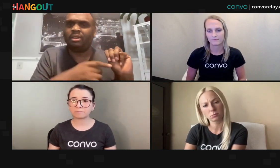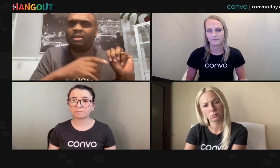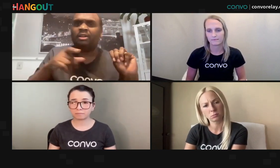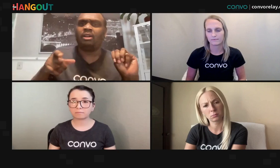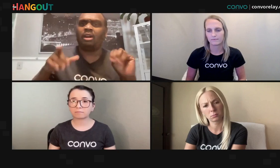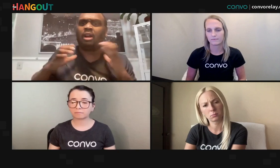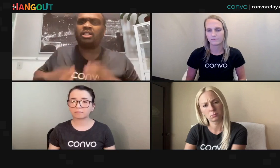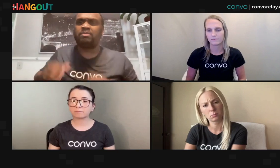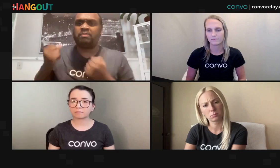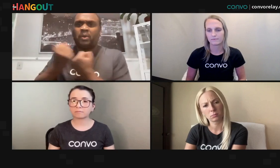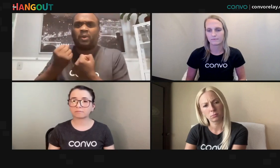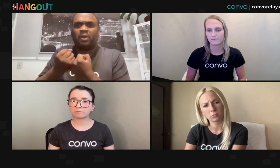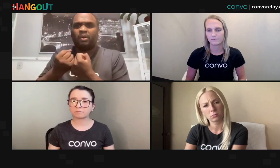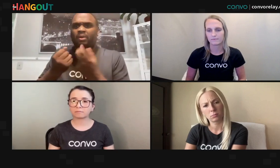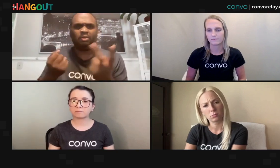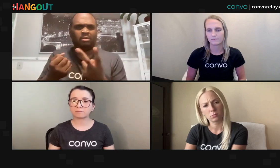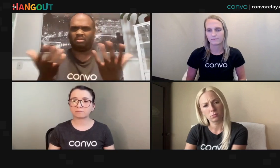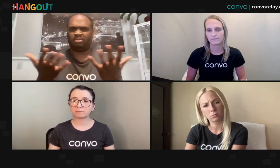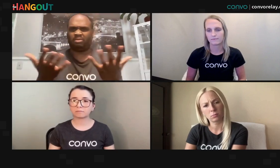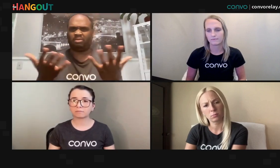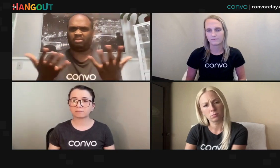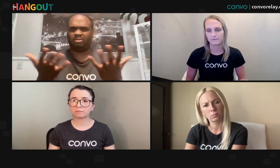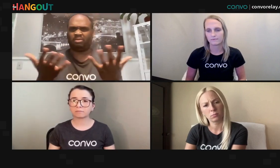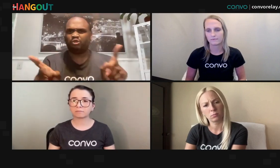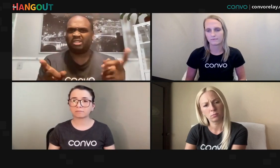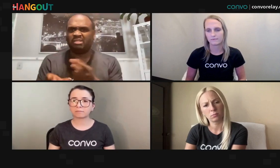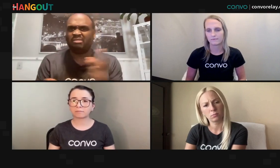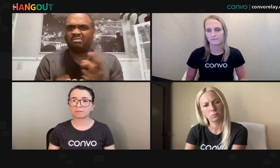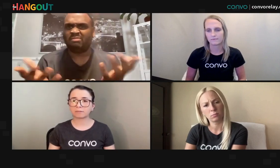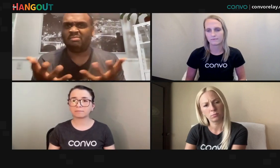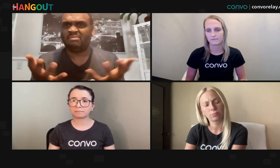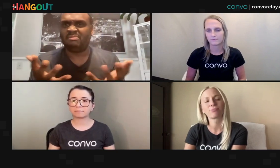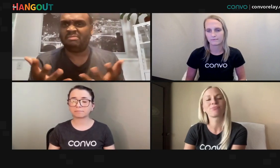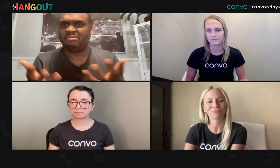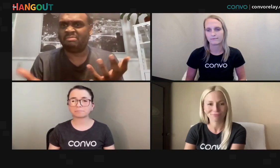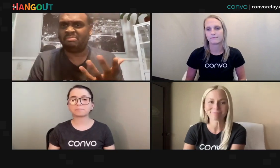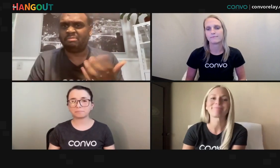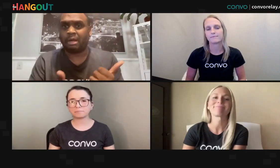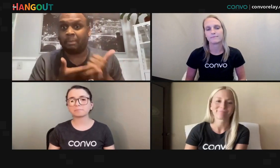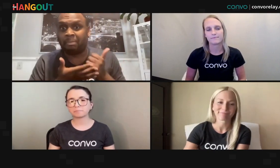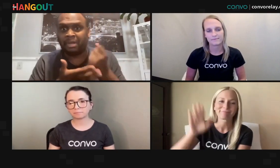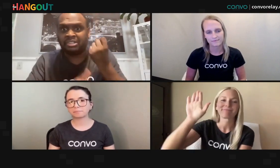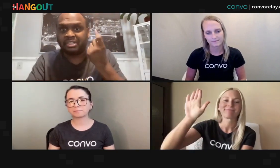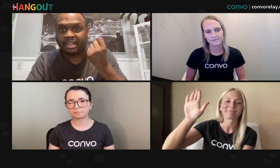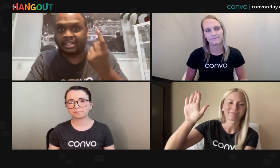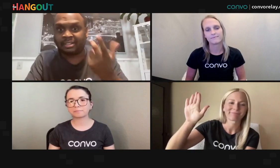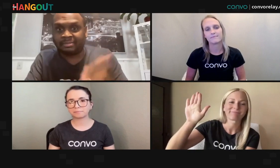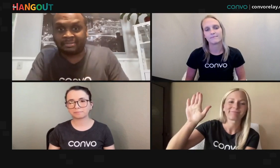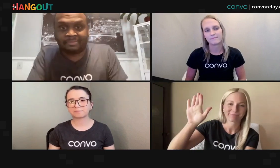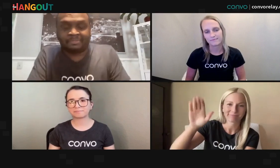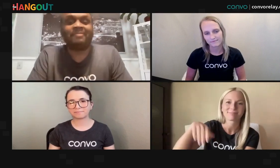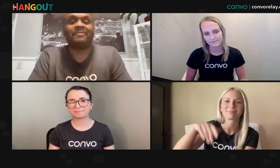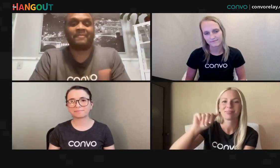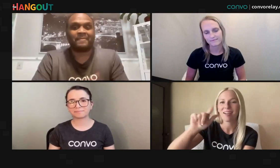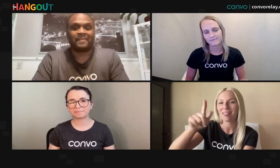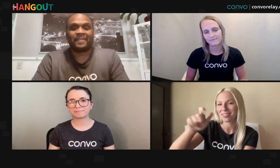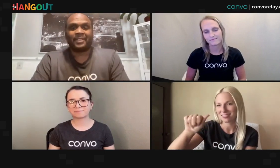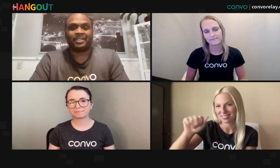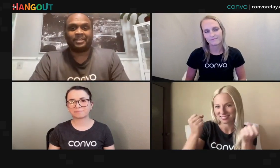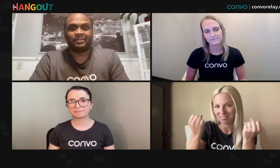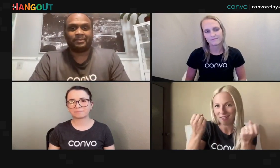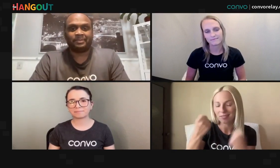Now, CSM, customer support, what are those two roles? What do y'all do? Help me understand